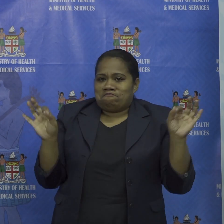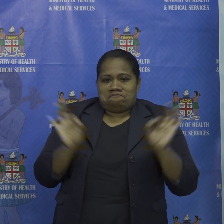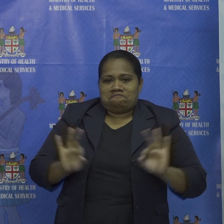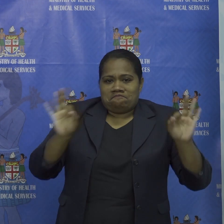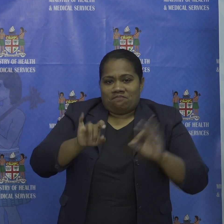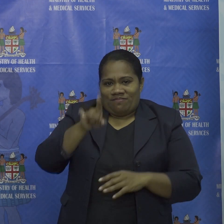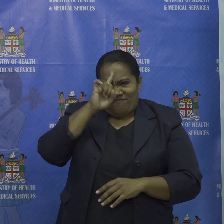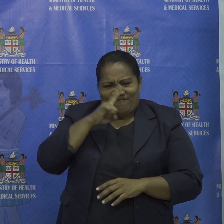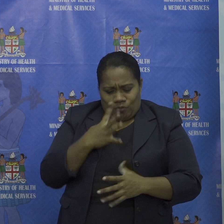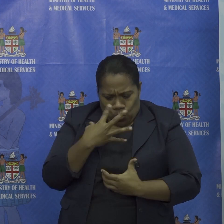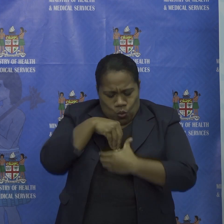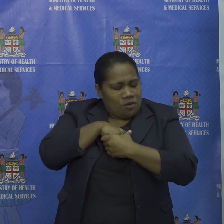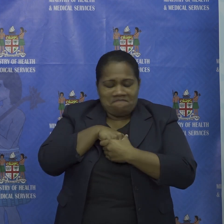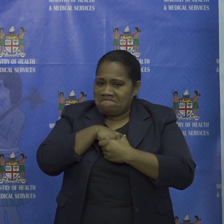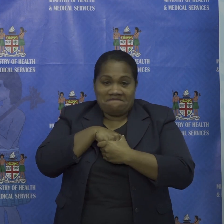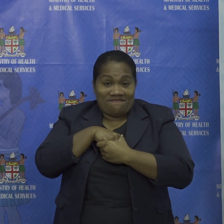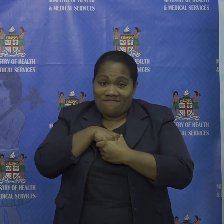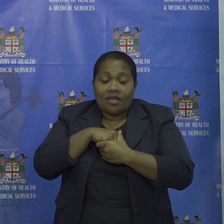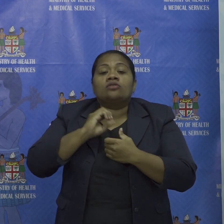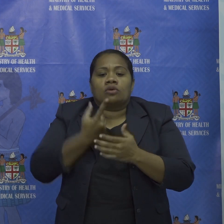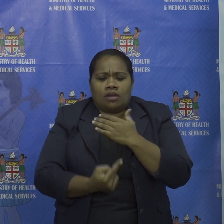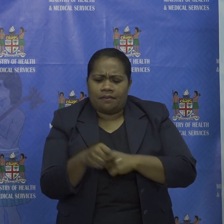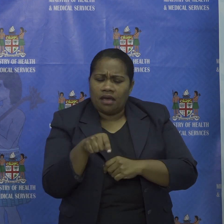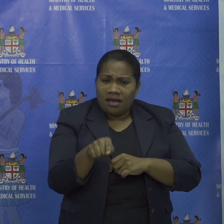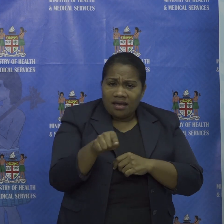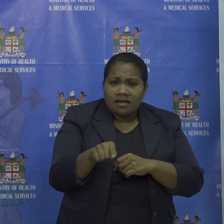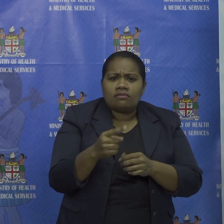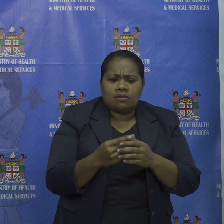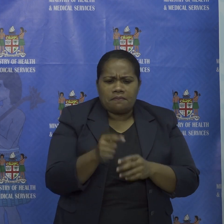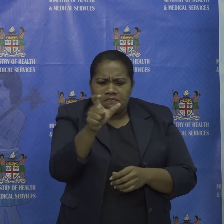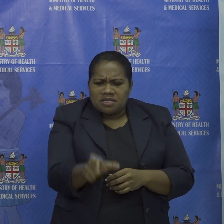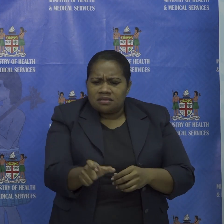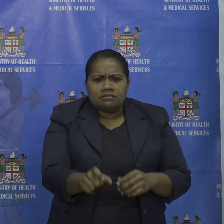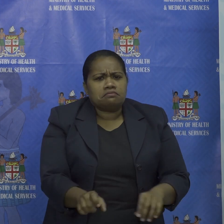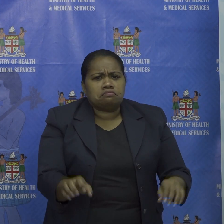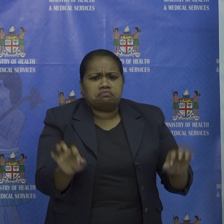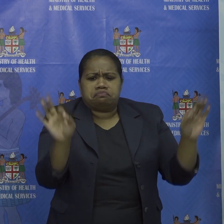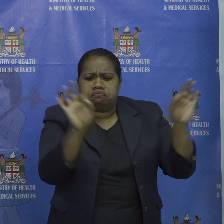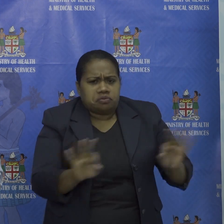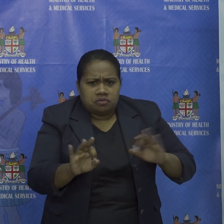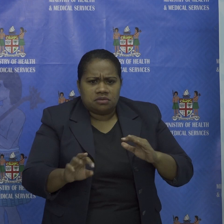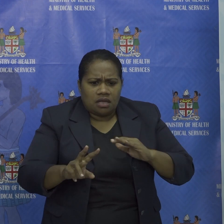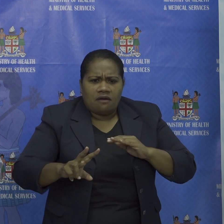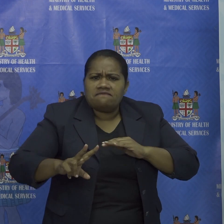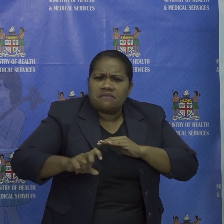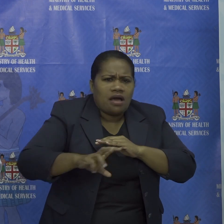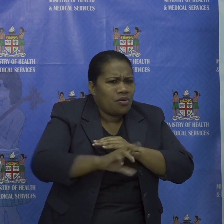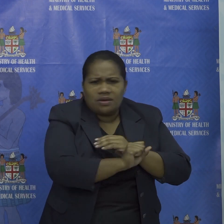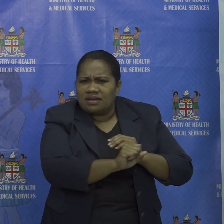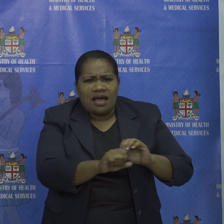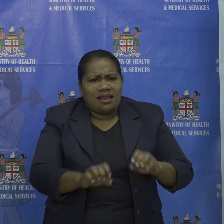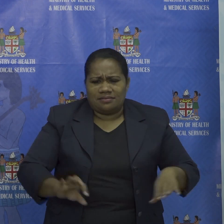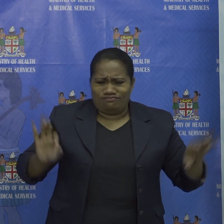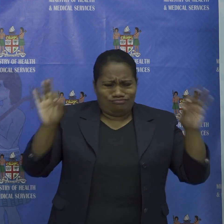But that assurance comes from the fact that we are certain the individual had 0 exposure to the virus for every single day of